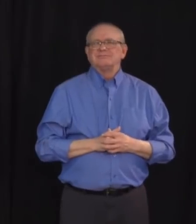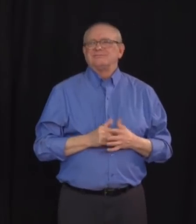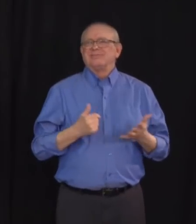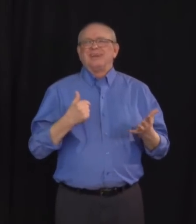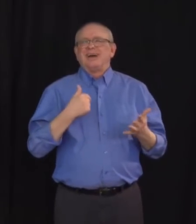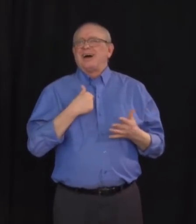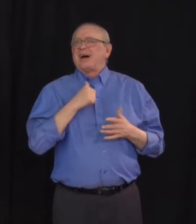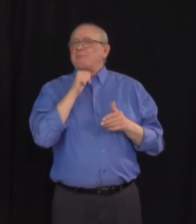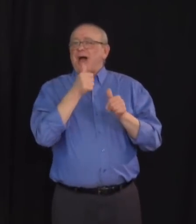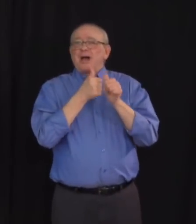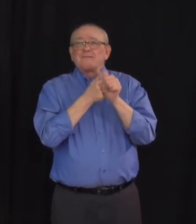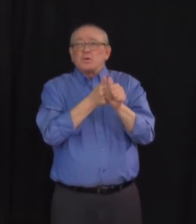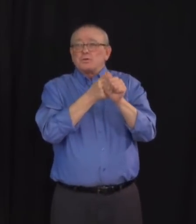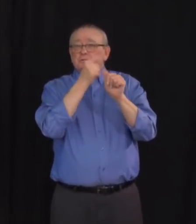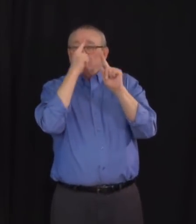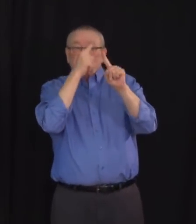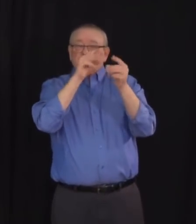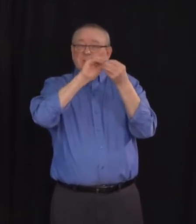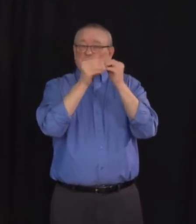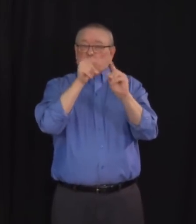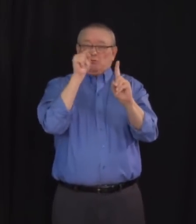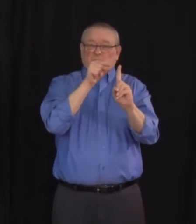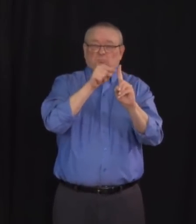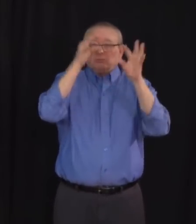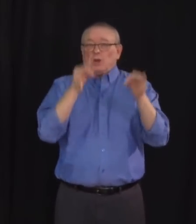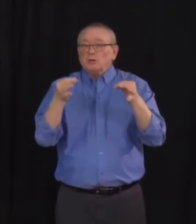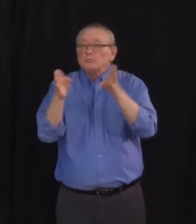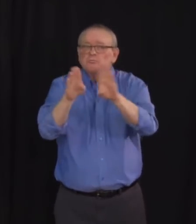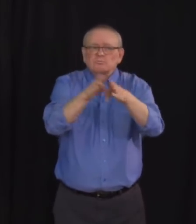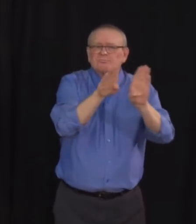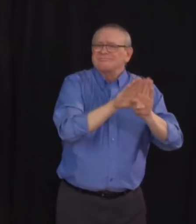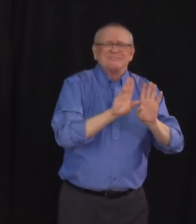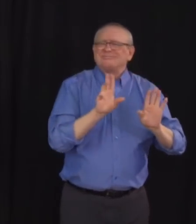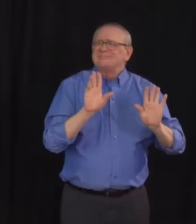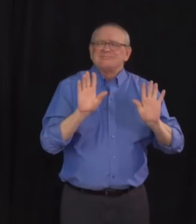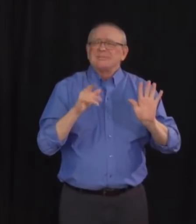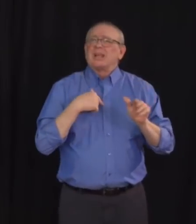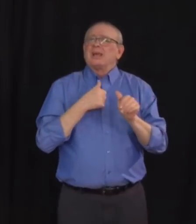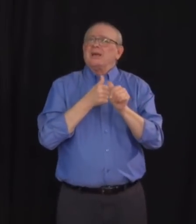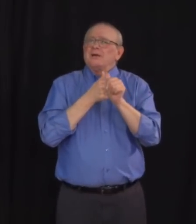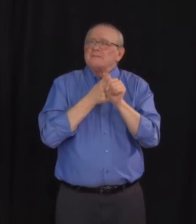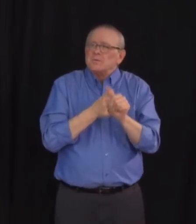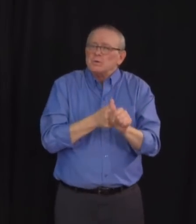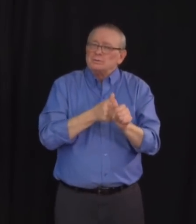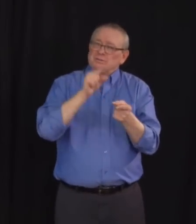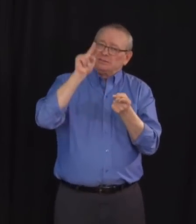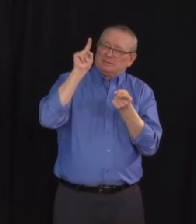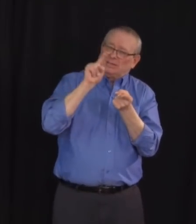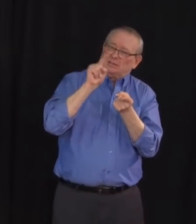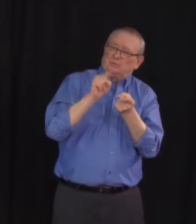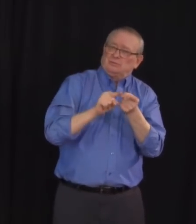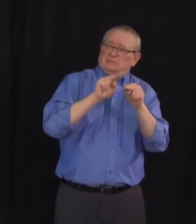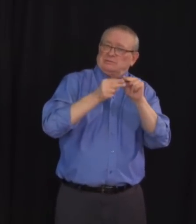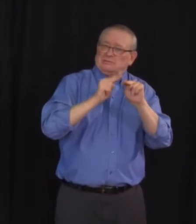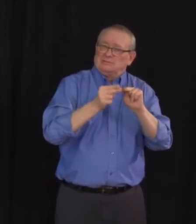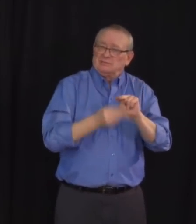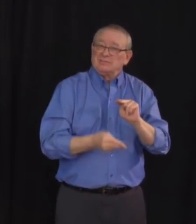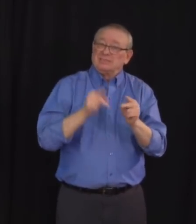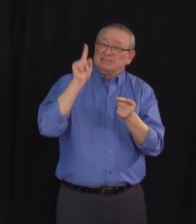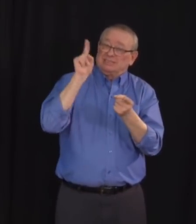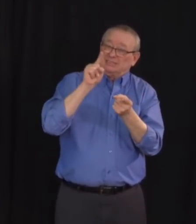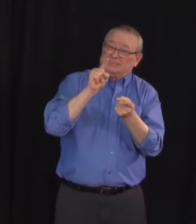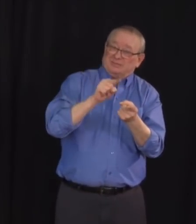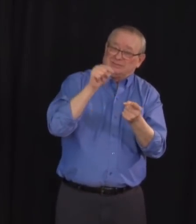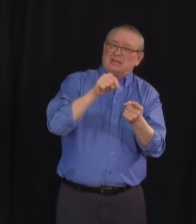need to continue to have cases stable or trending downward in order to continue that path forward. With respect to specific